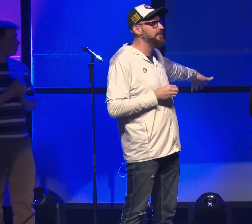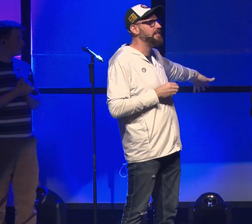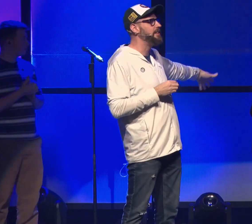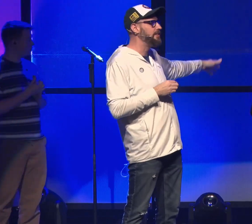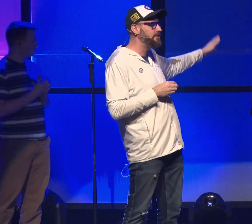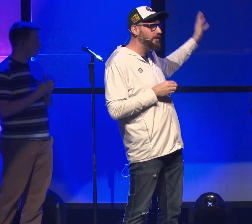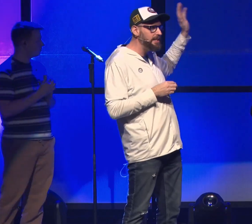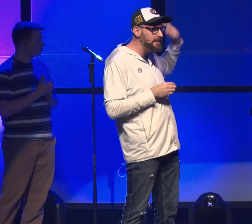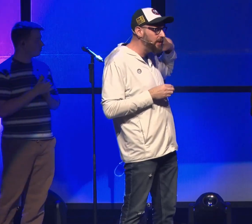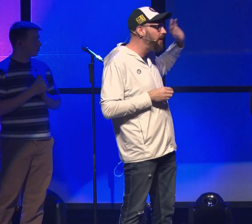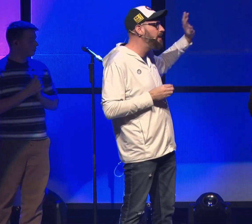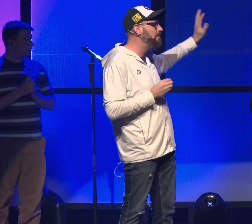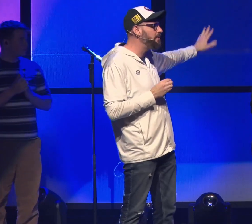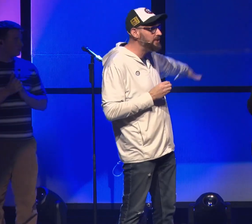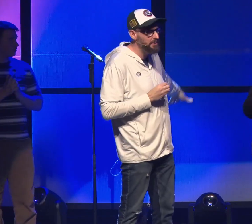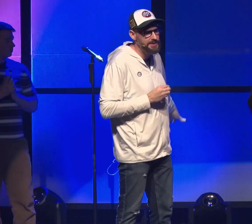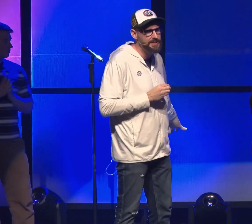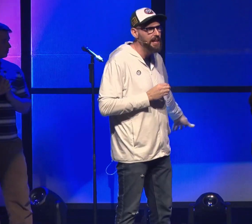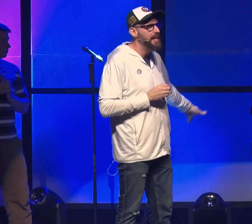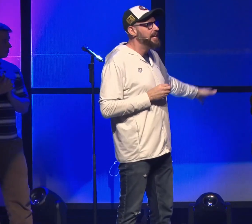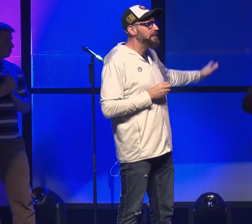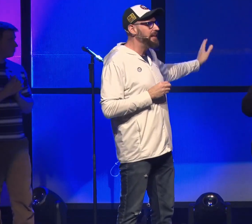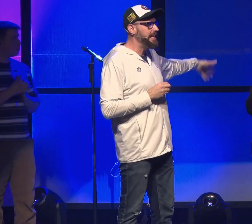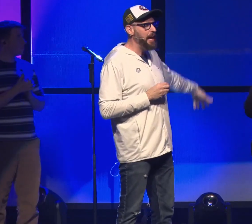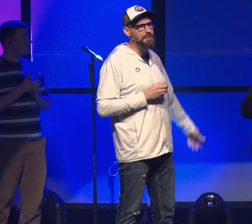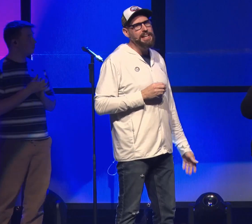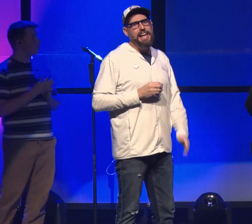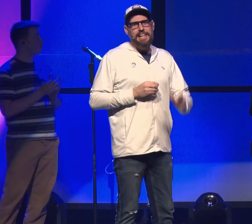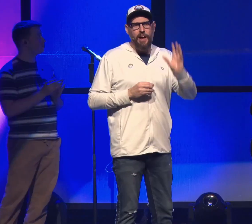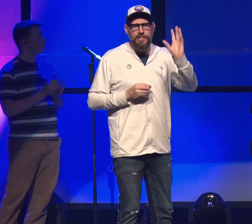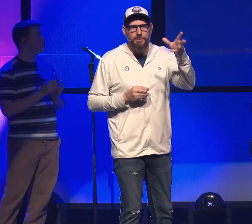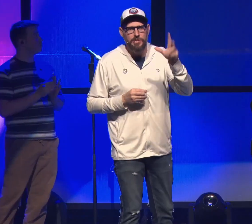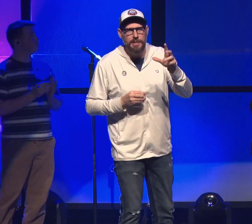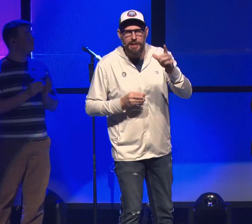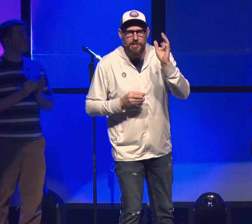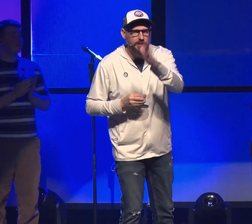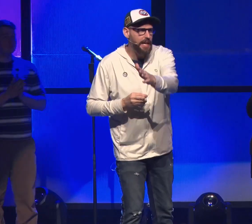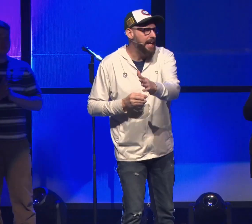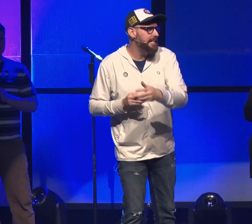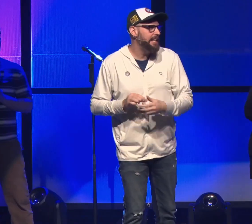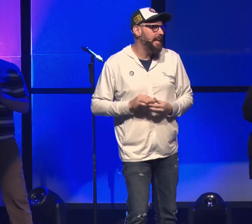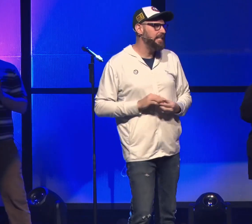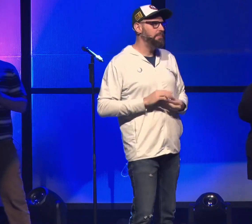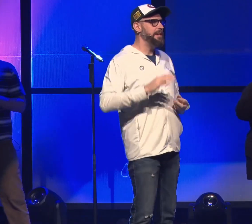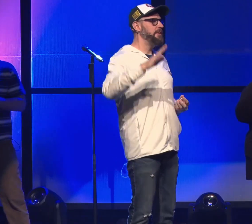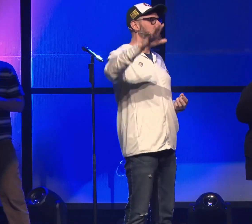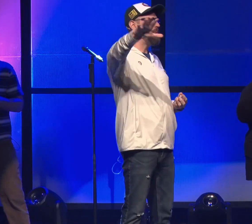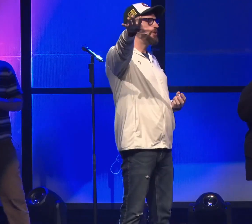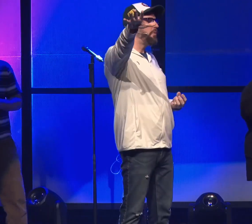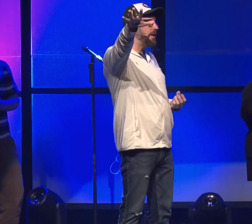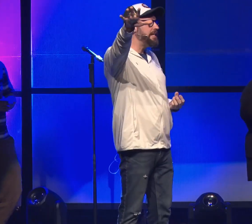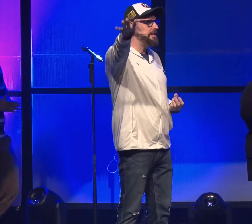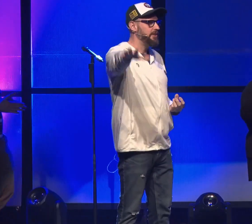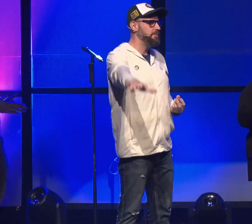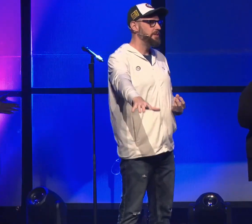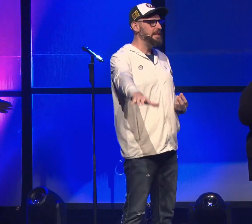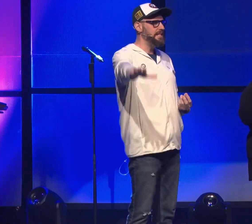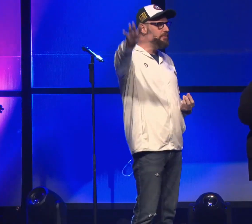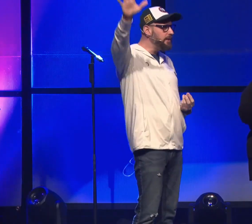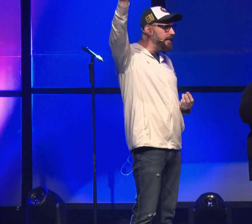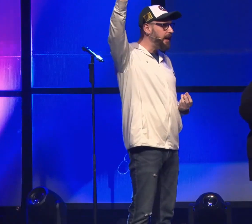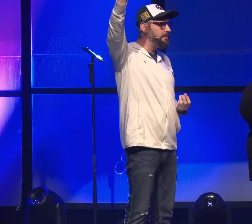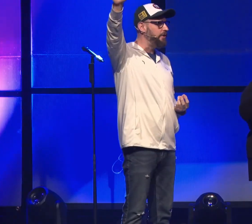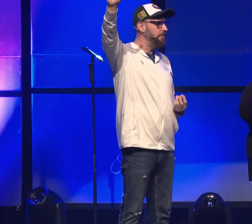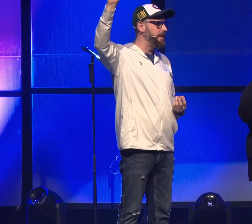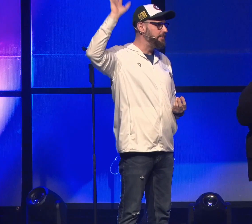years and years and years, donates his time and resources to make that happen. Now, I just want you to think about it. He turns 80 today. He's been here for about 20 years, which